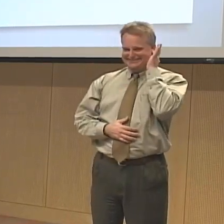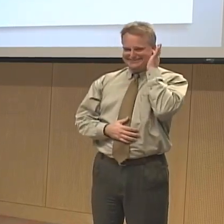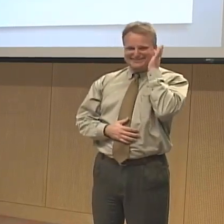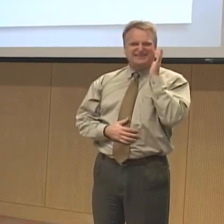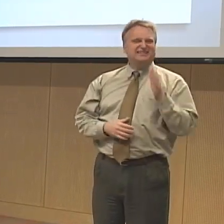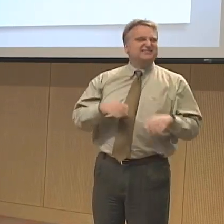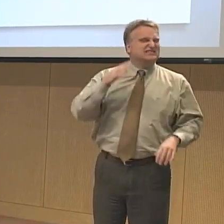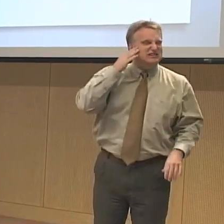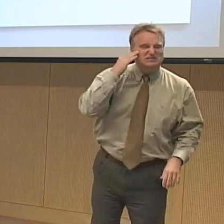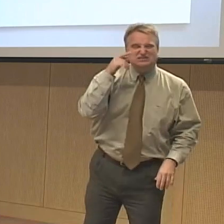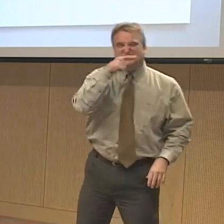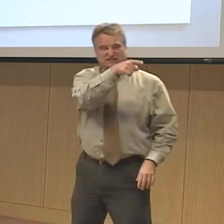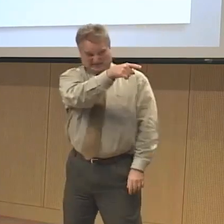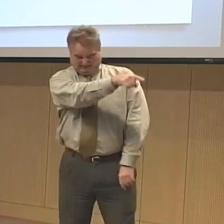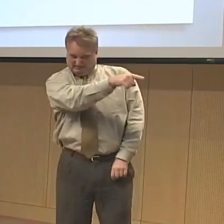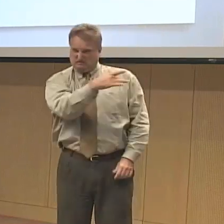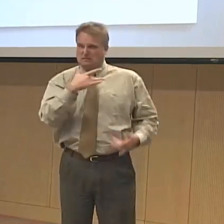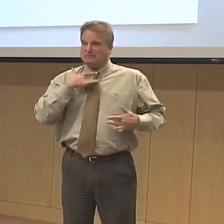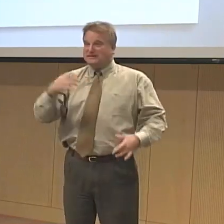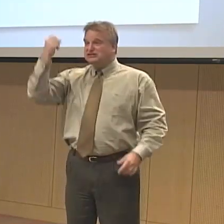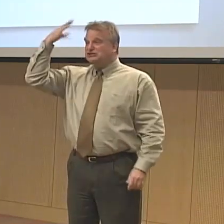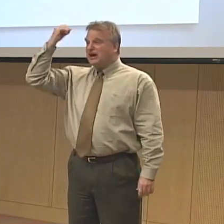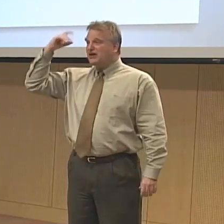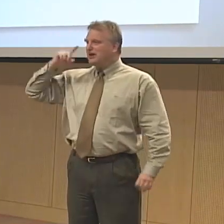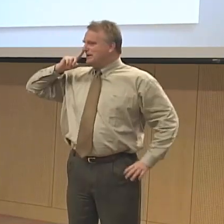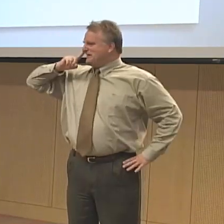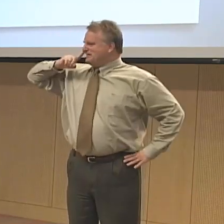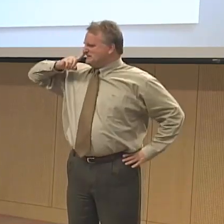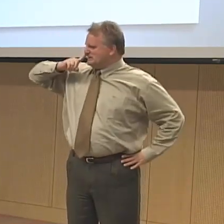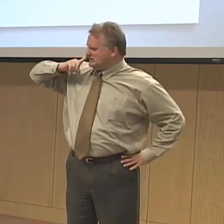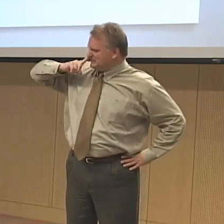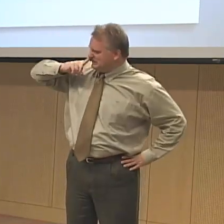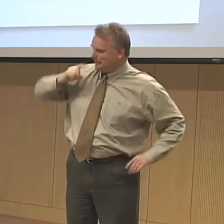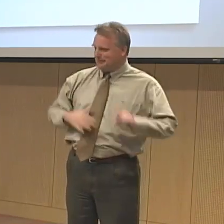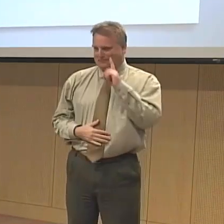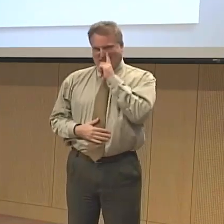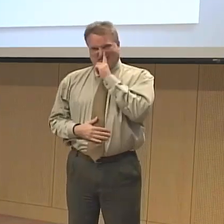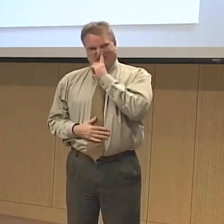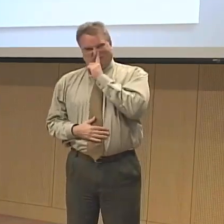here? The hearing student said that the deaf student repeatedly blew his nose in the shower.